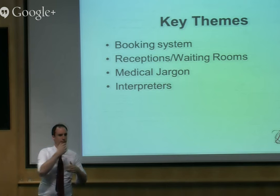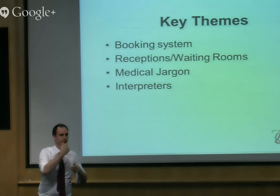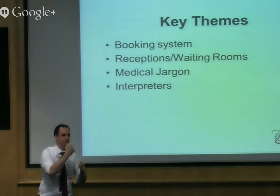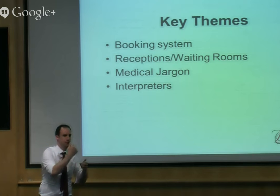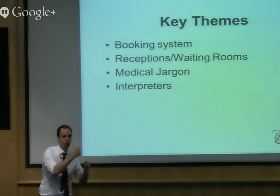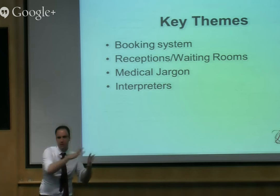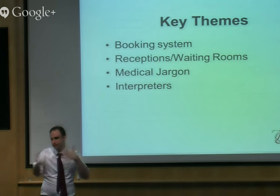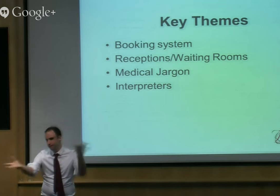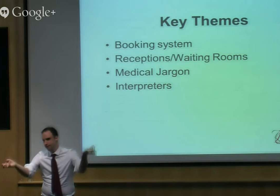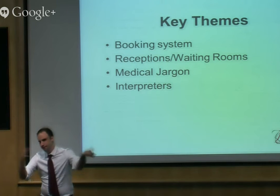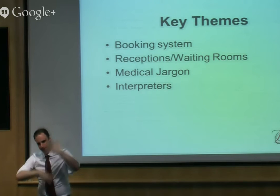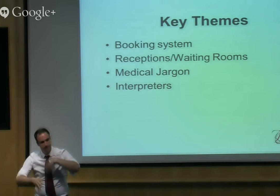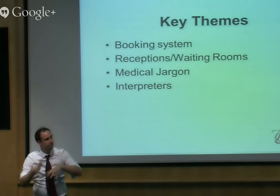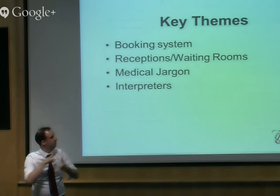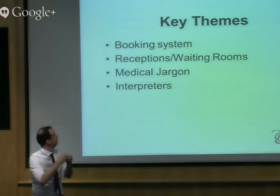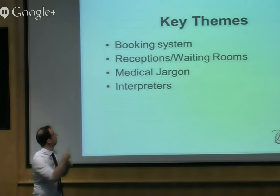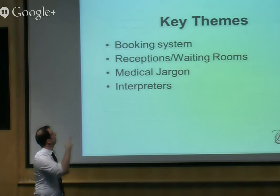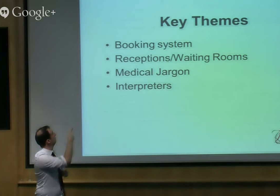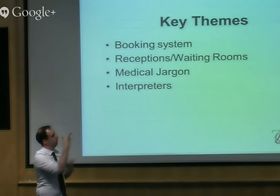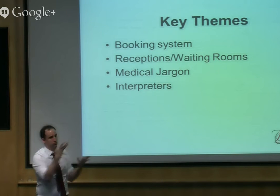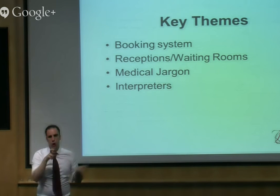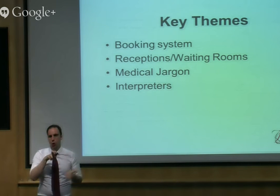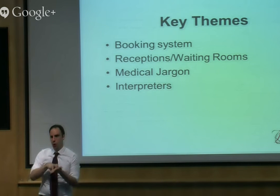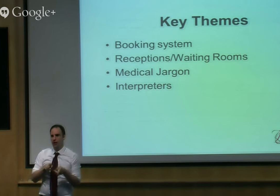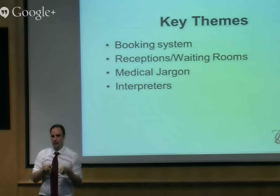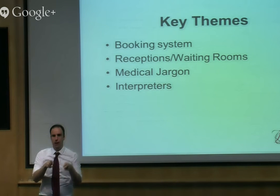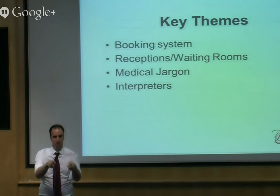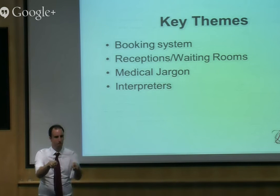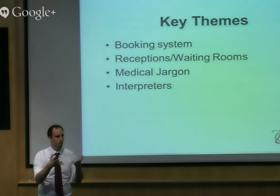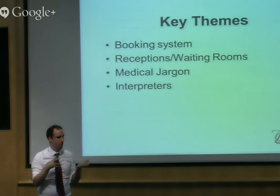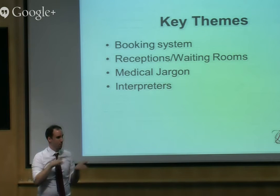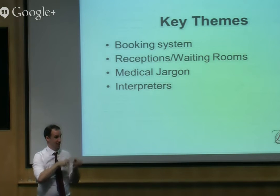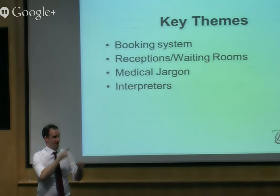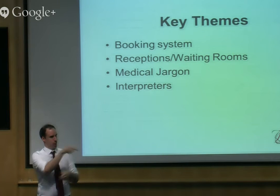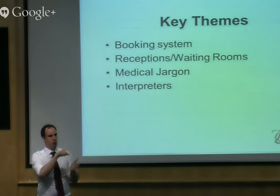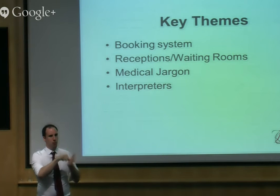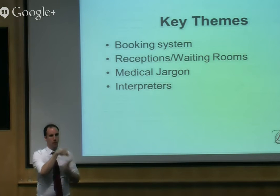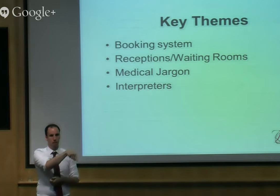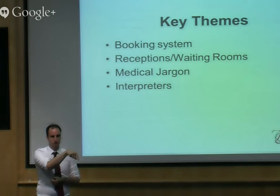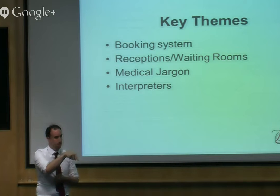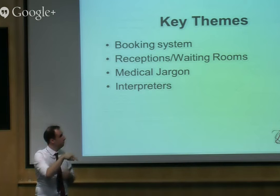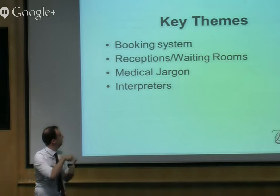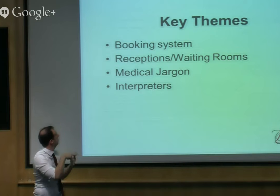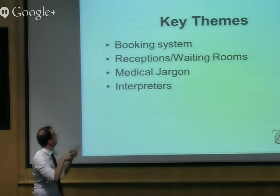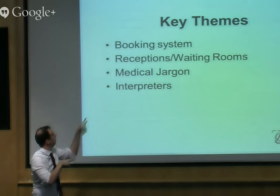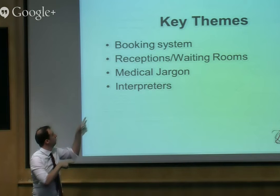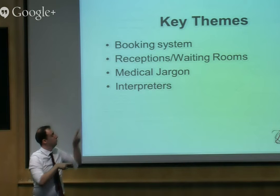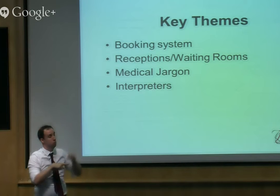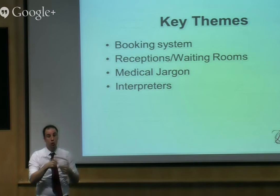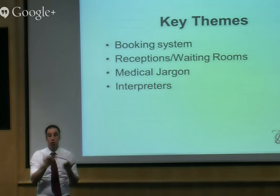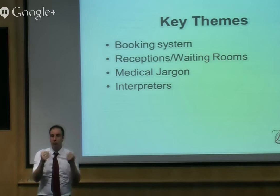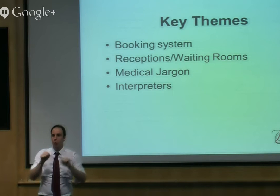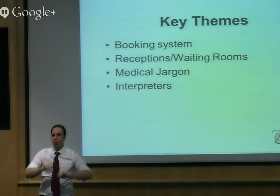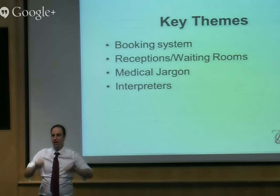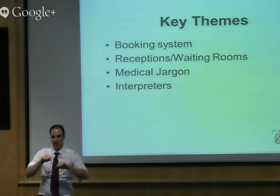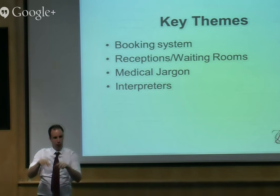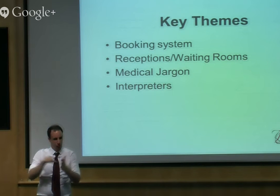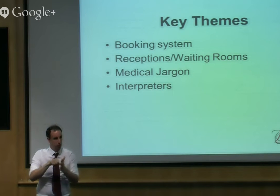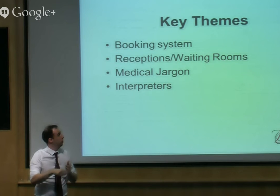access to hospitals and GPs, so the key things were there were significant problems with the